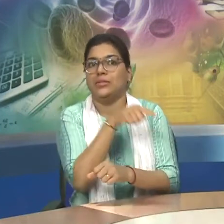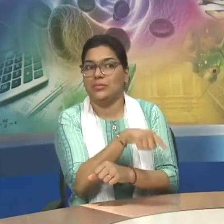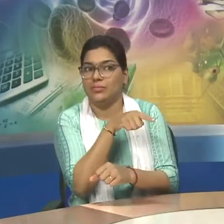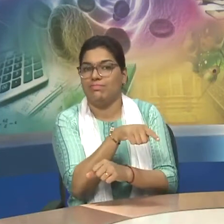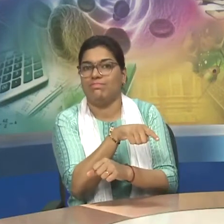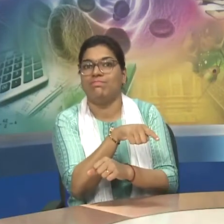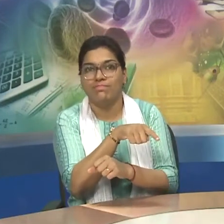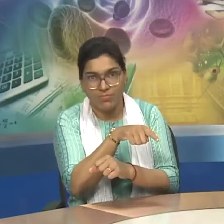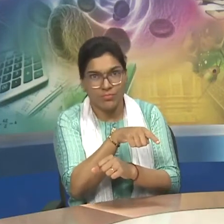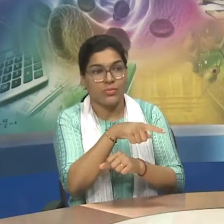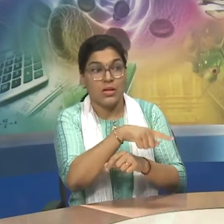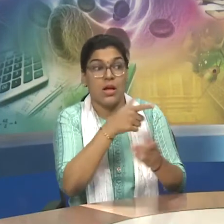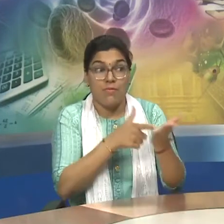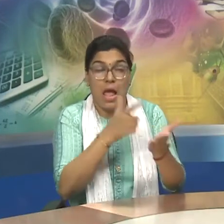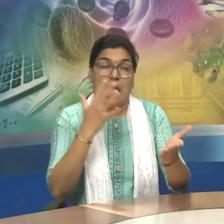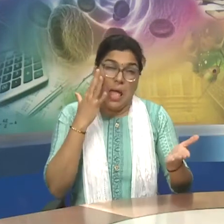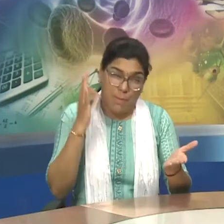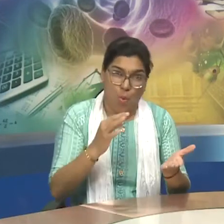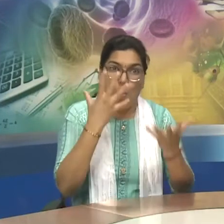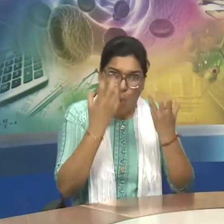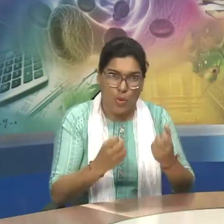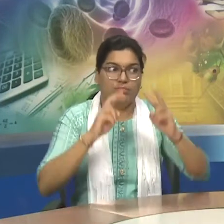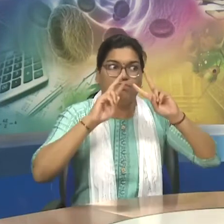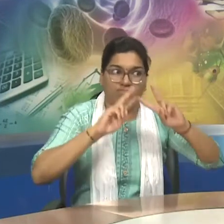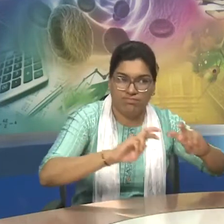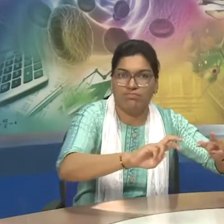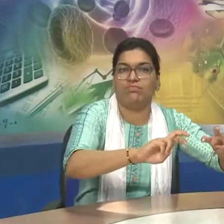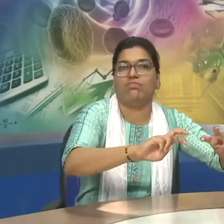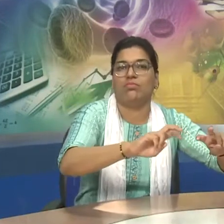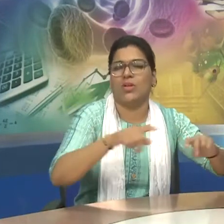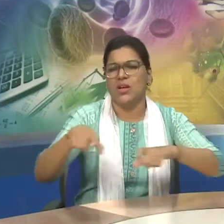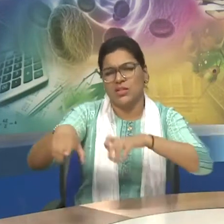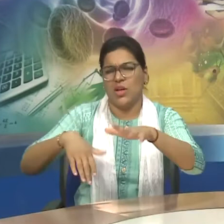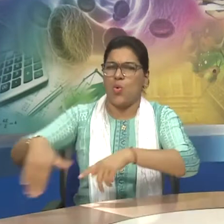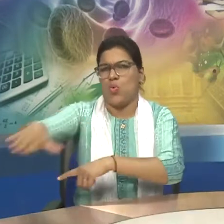It is important to save our future